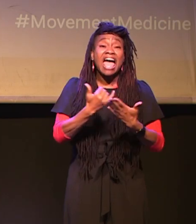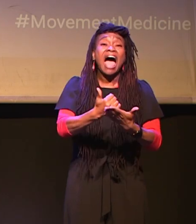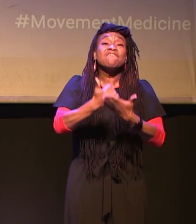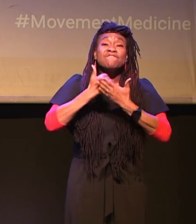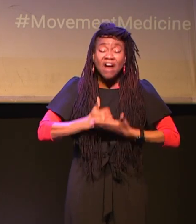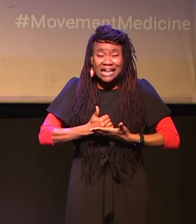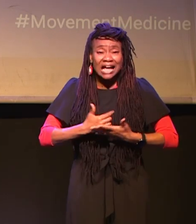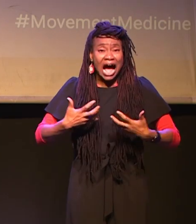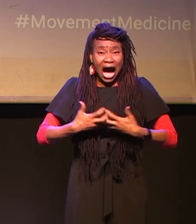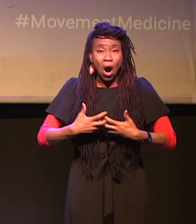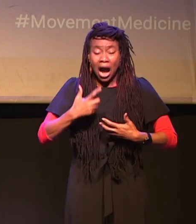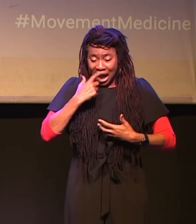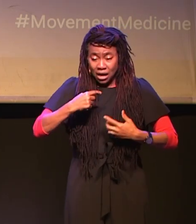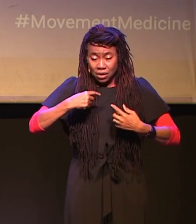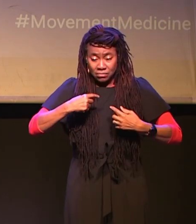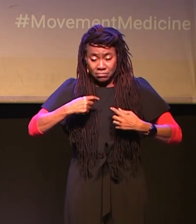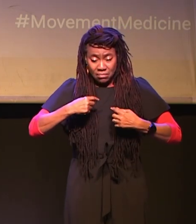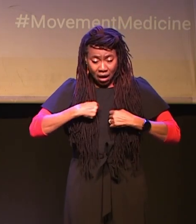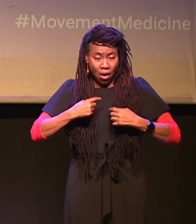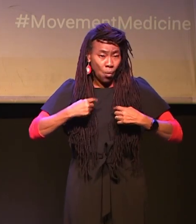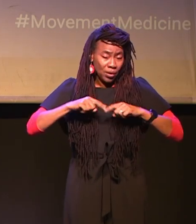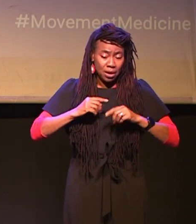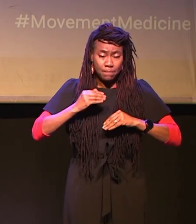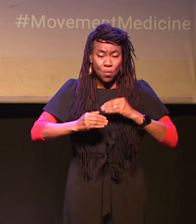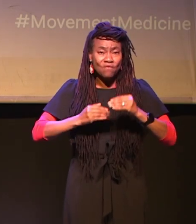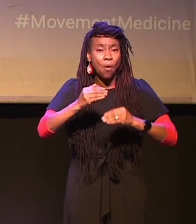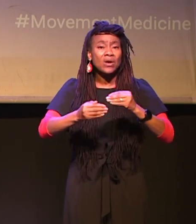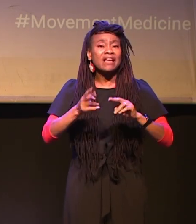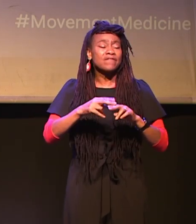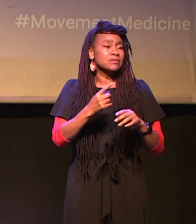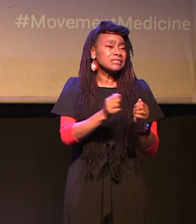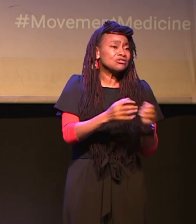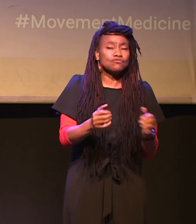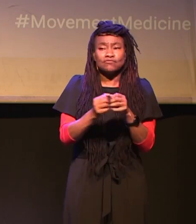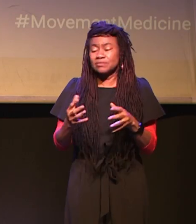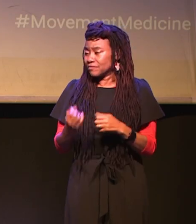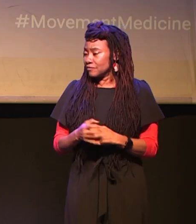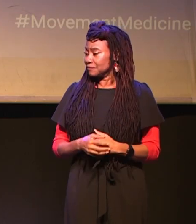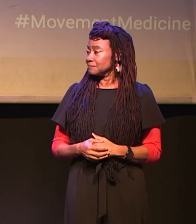realm. Thank you. One more question?